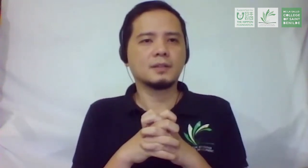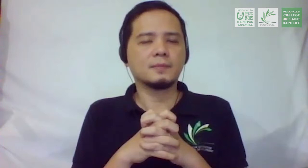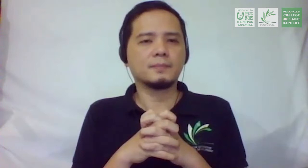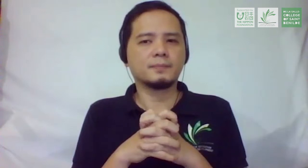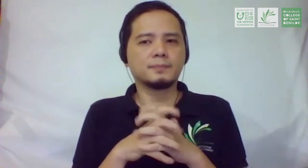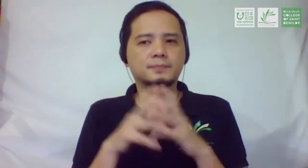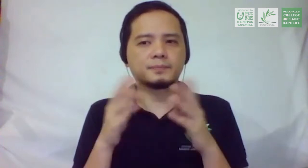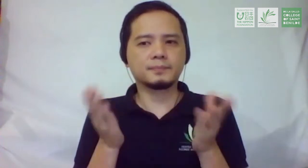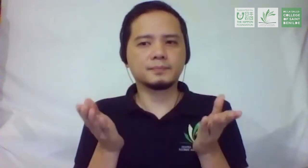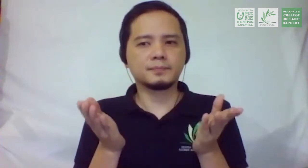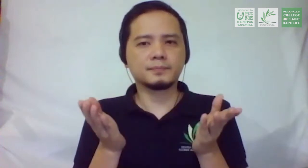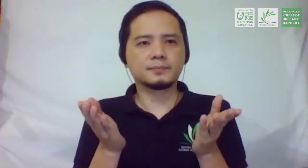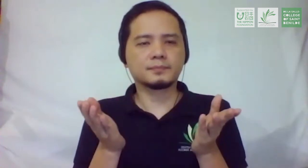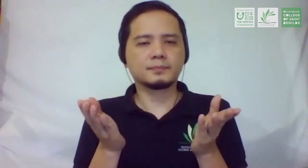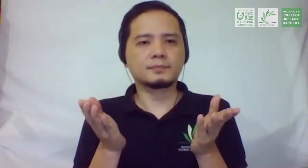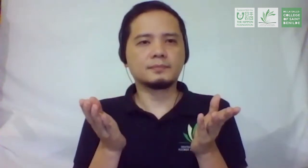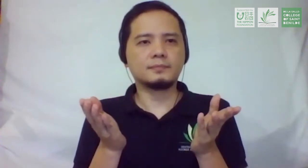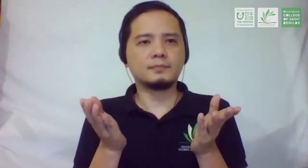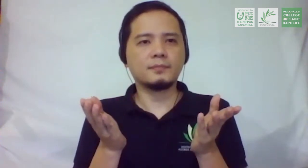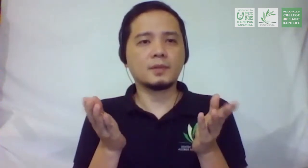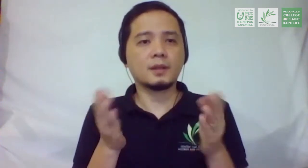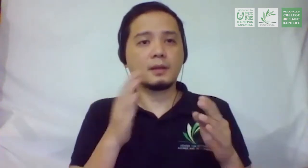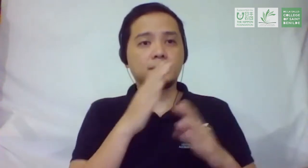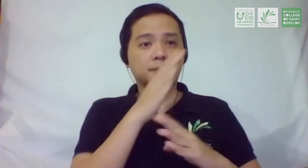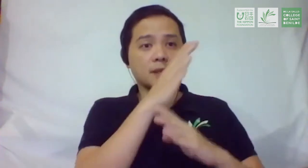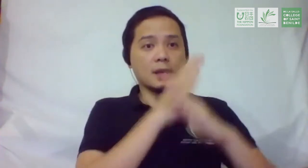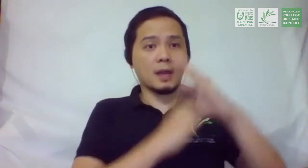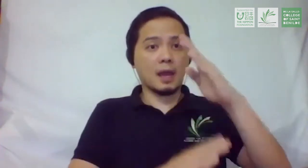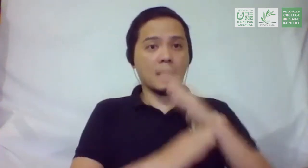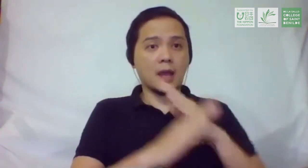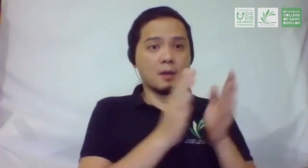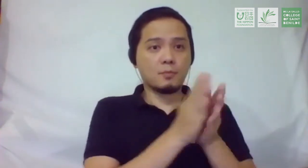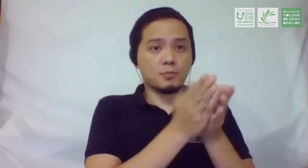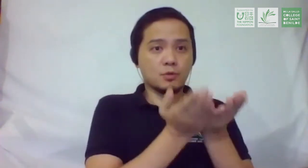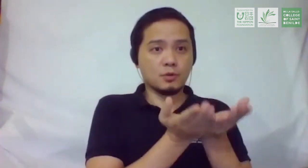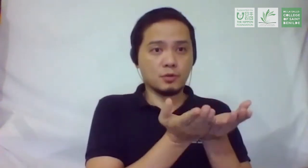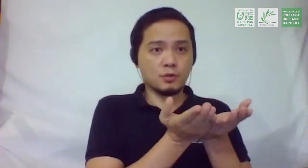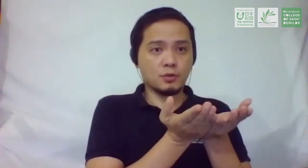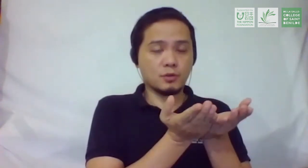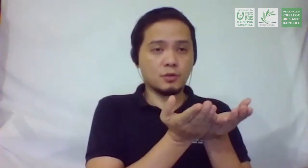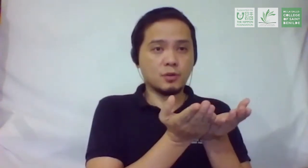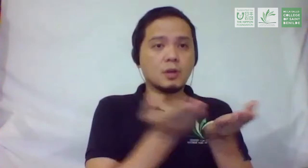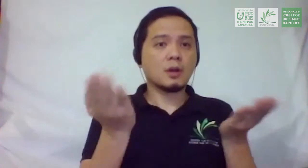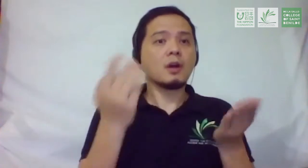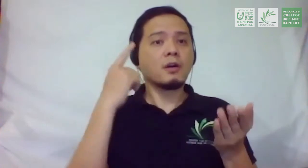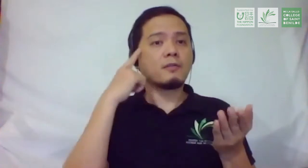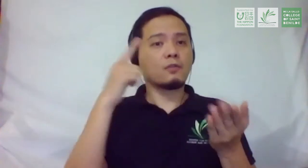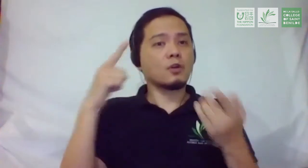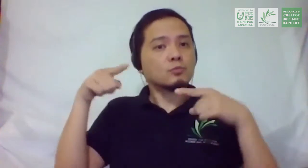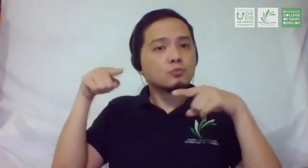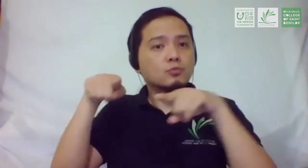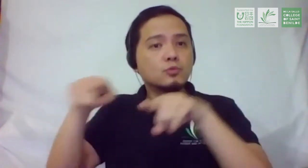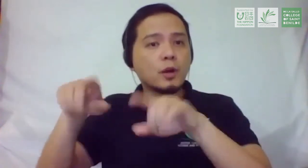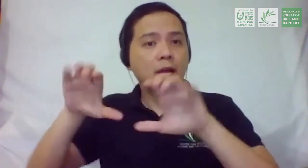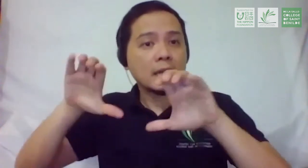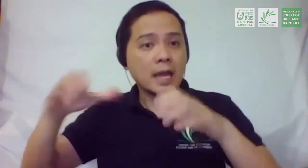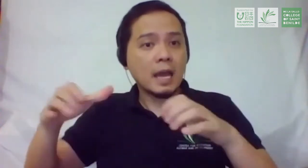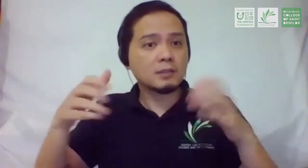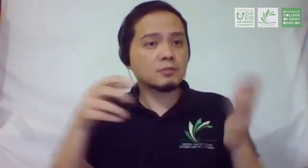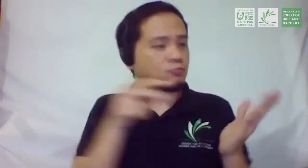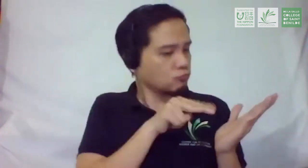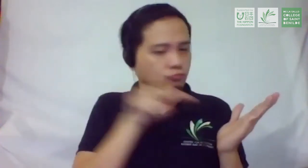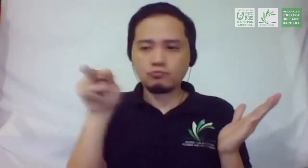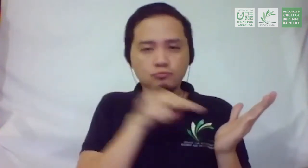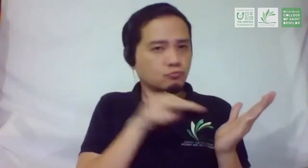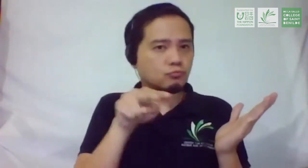So a handbook is not used during class. And in general, what people are